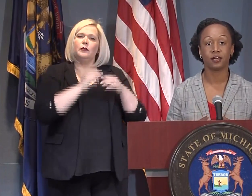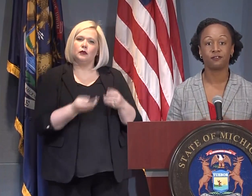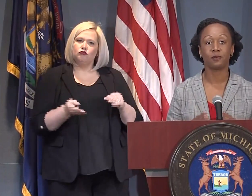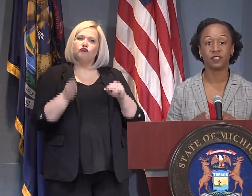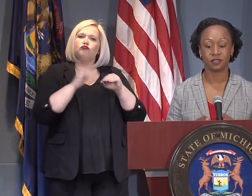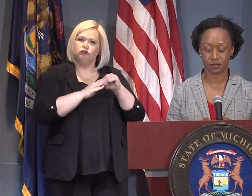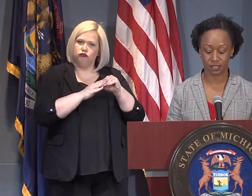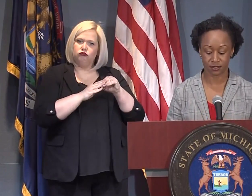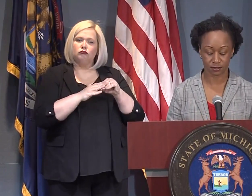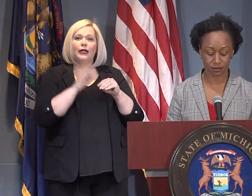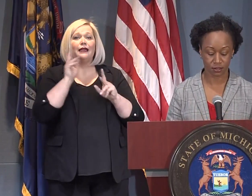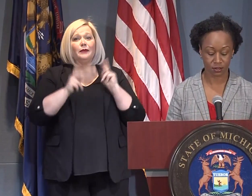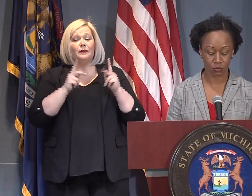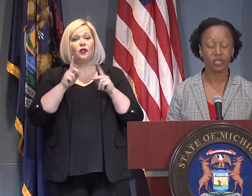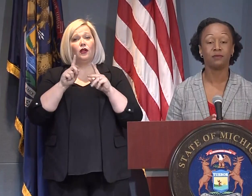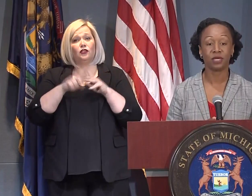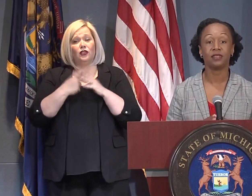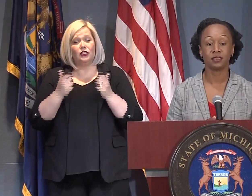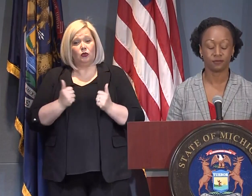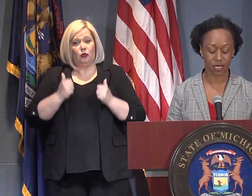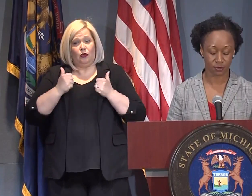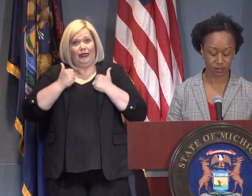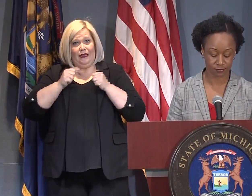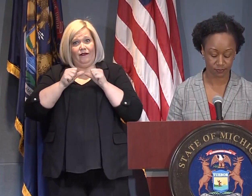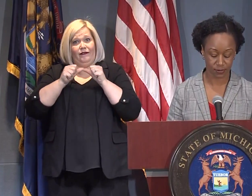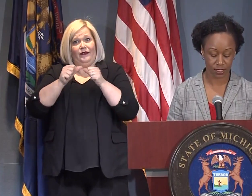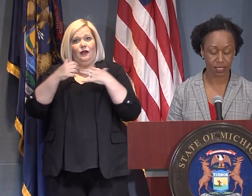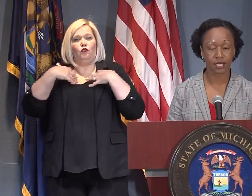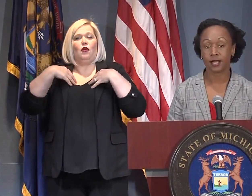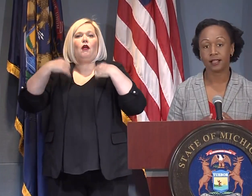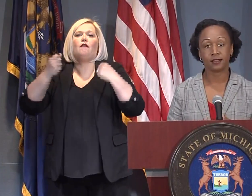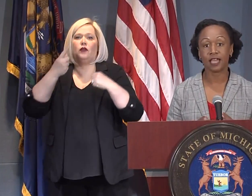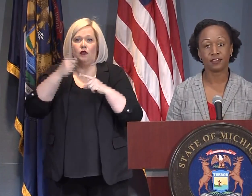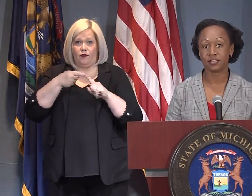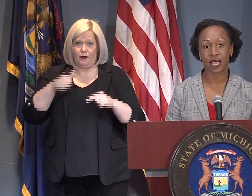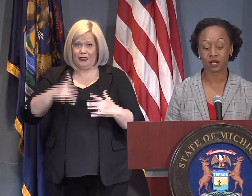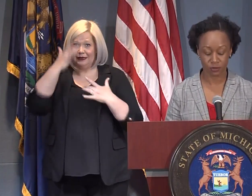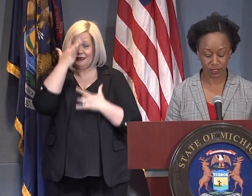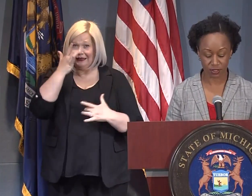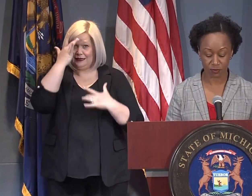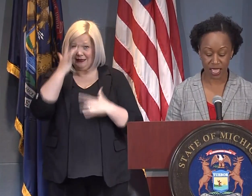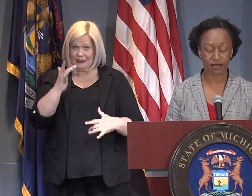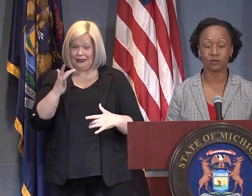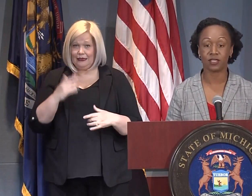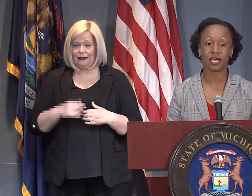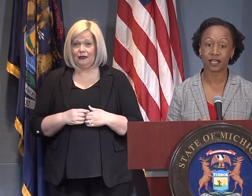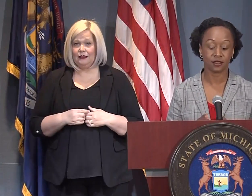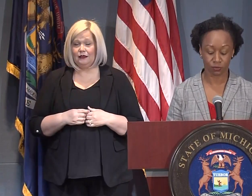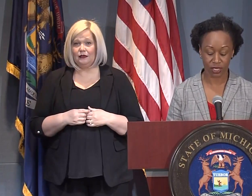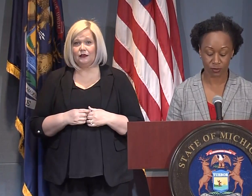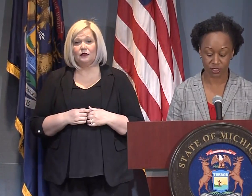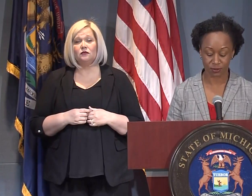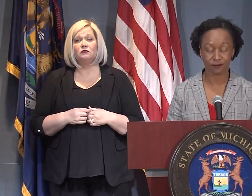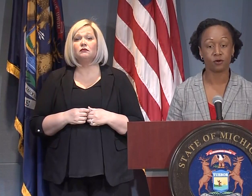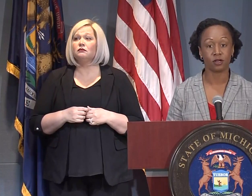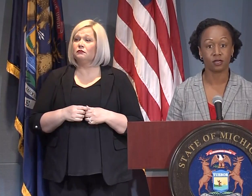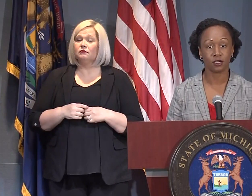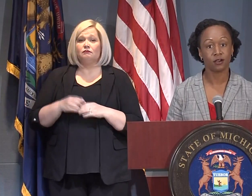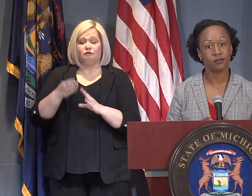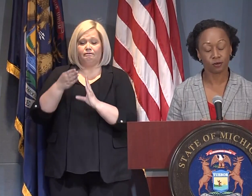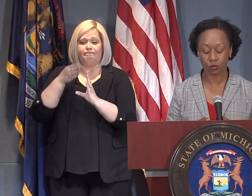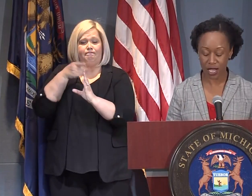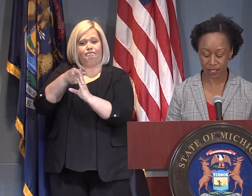recovering from this disease. We can beat this virus. Life is not going to go back to exactly the way it was